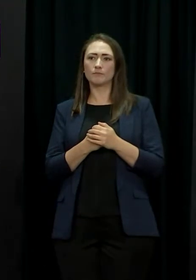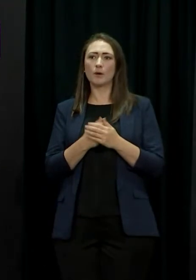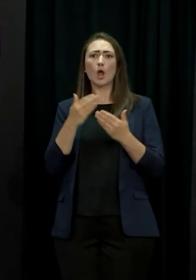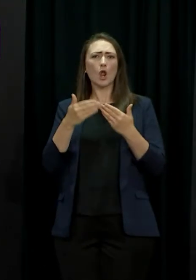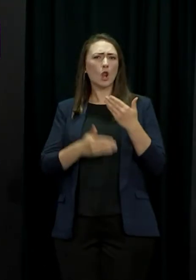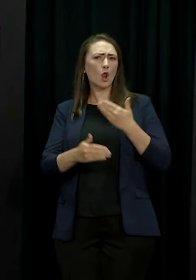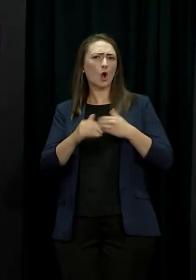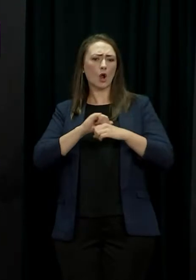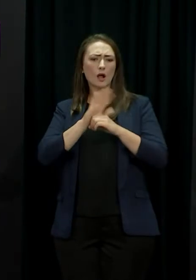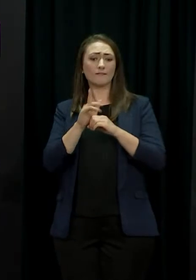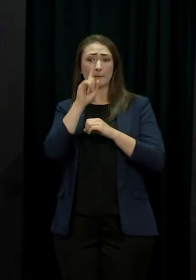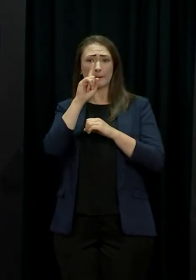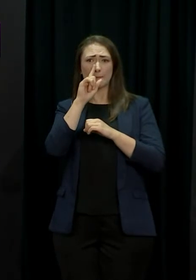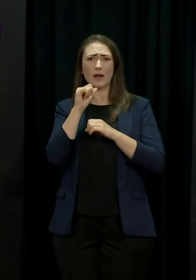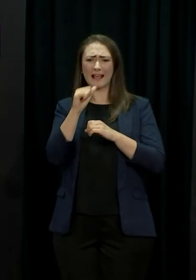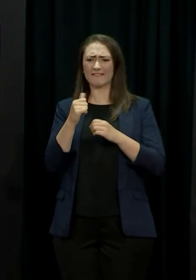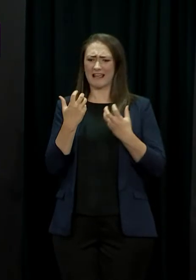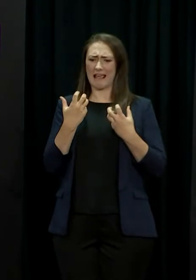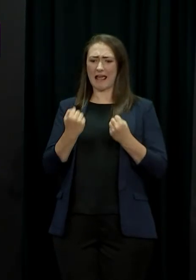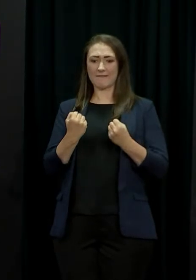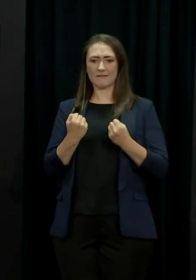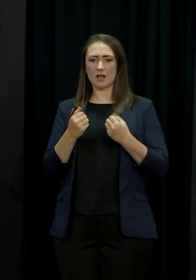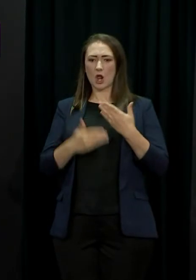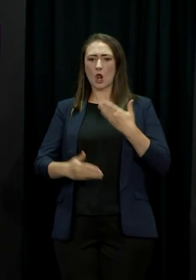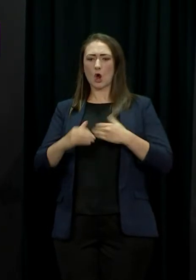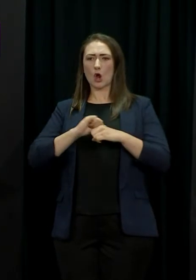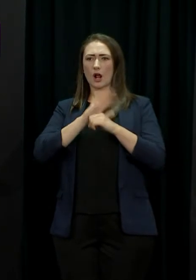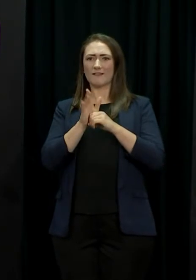work full time?